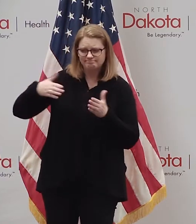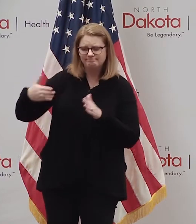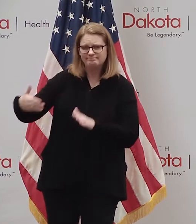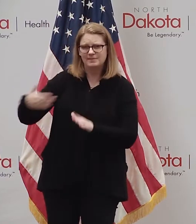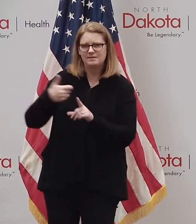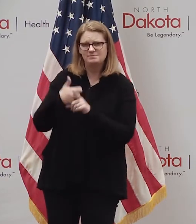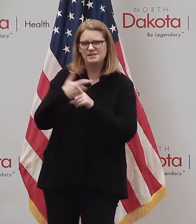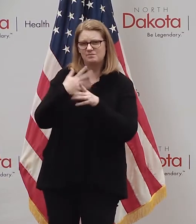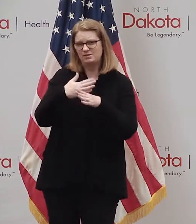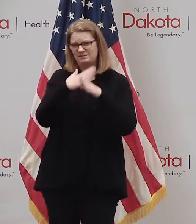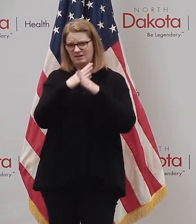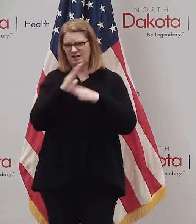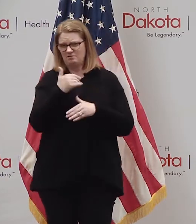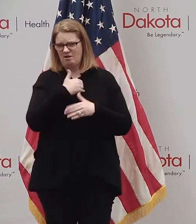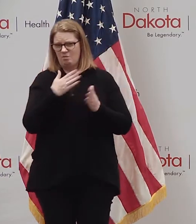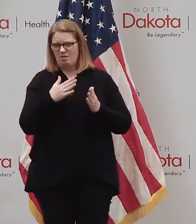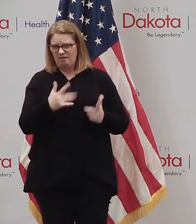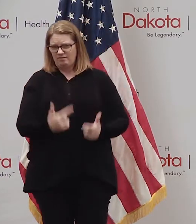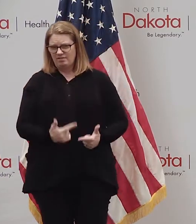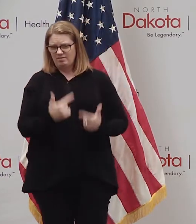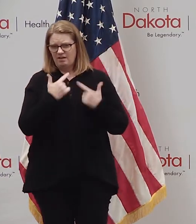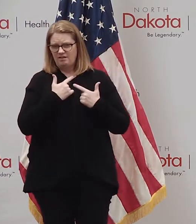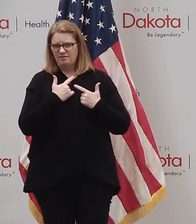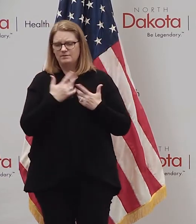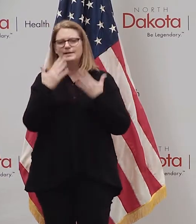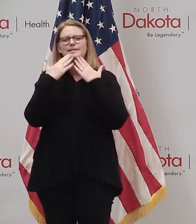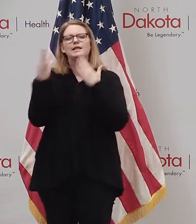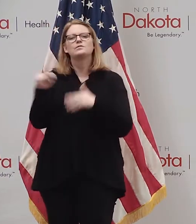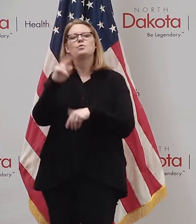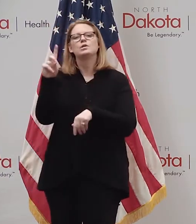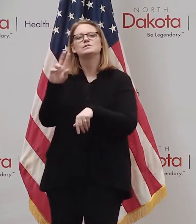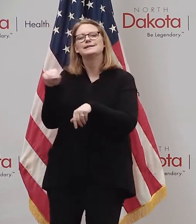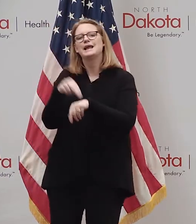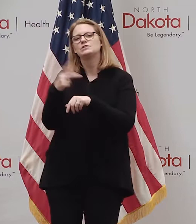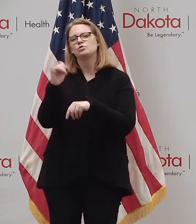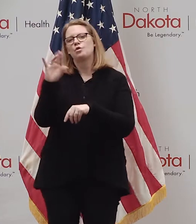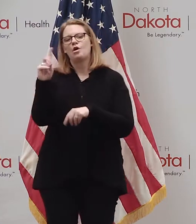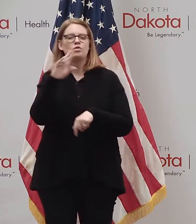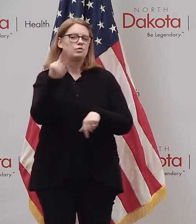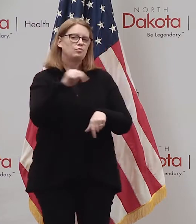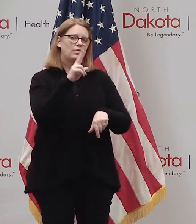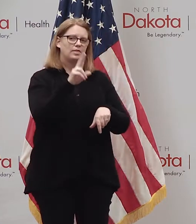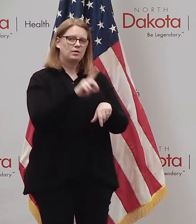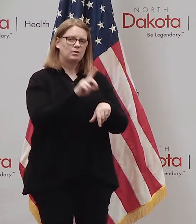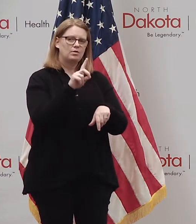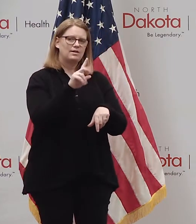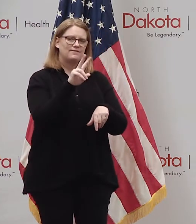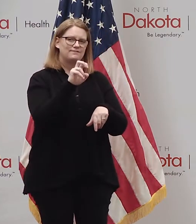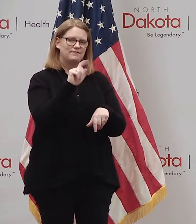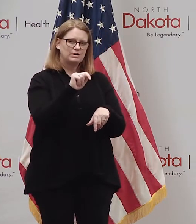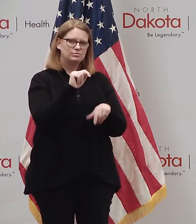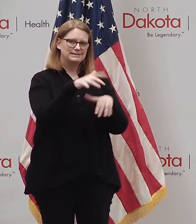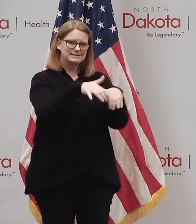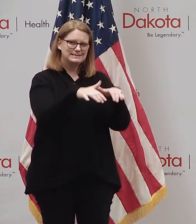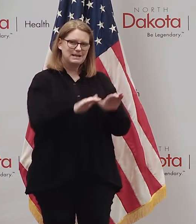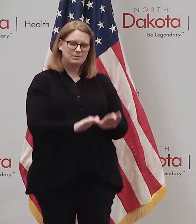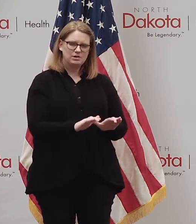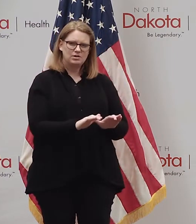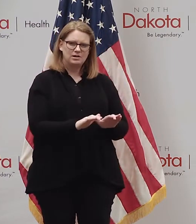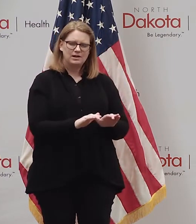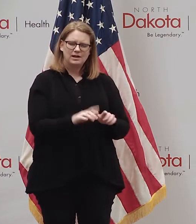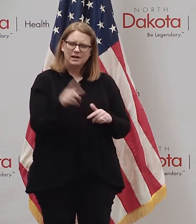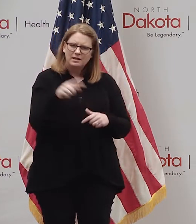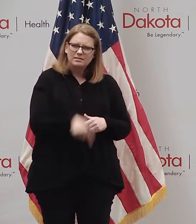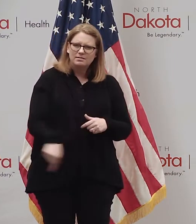way of life. I want to thank the North Dakota National Guard, North Dakota Veterans Cemetery, and all of those individuals that were